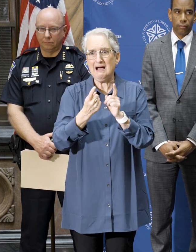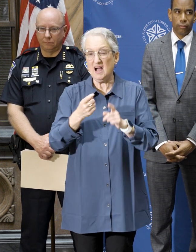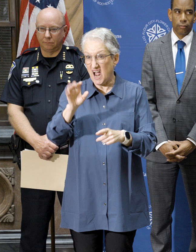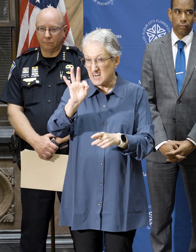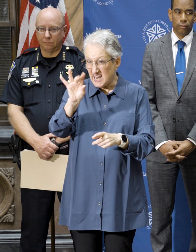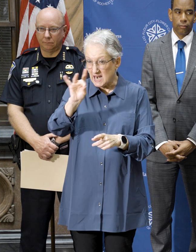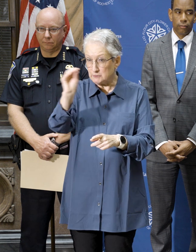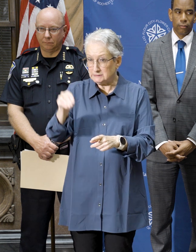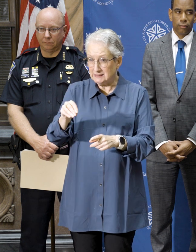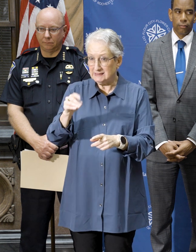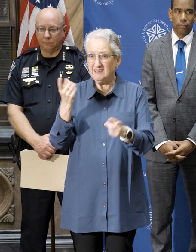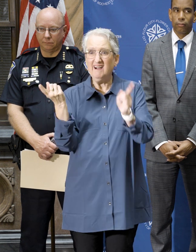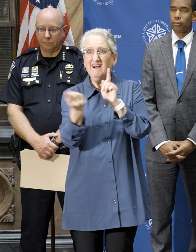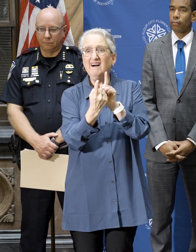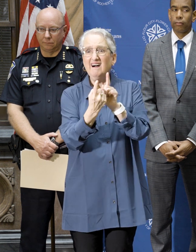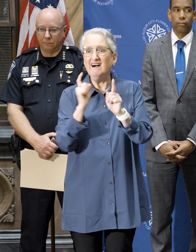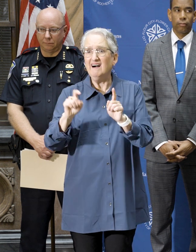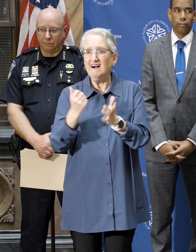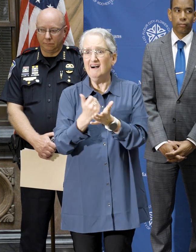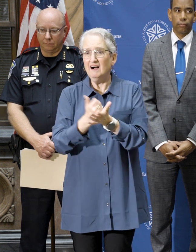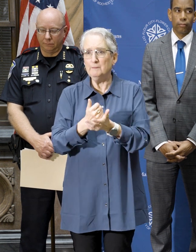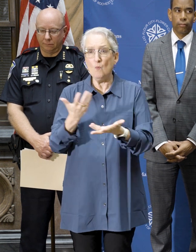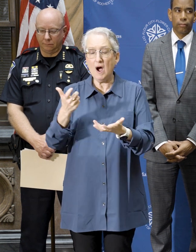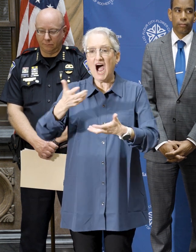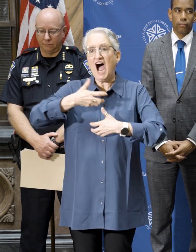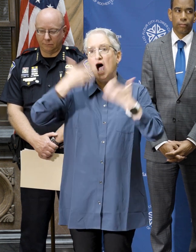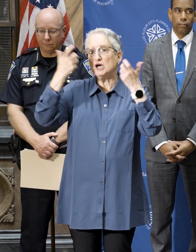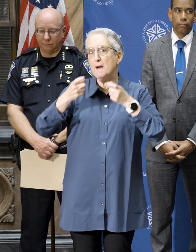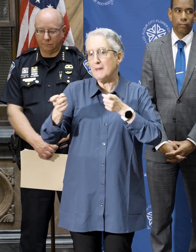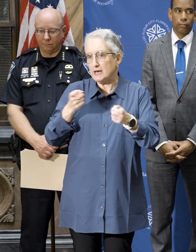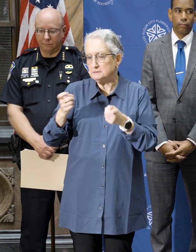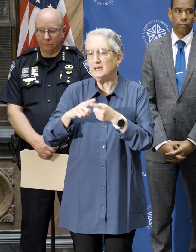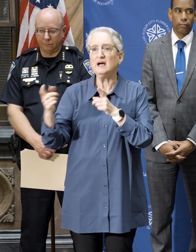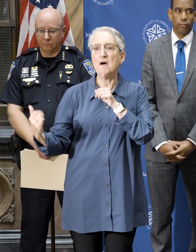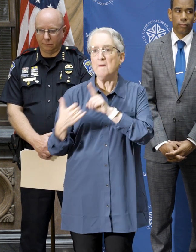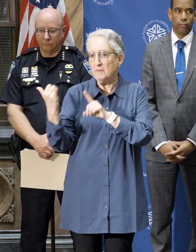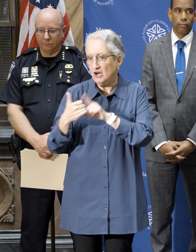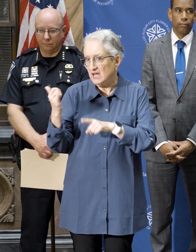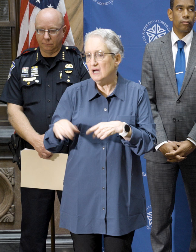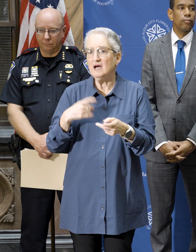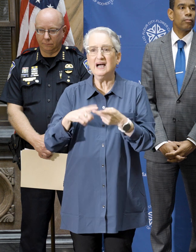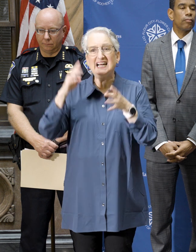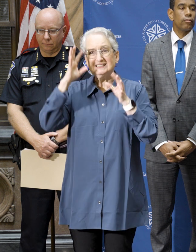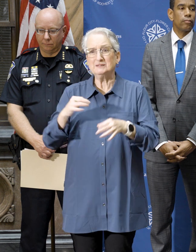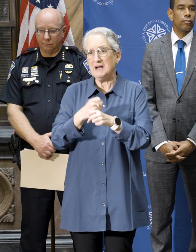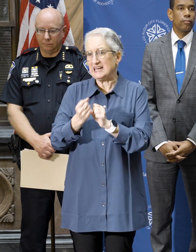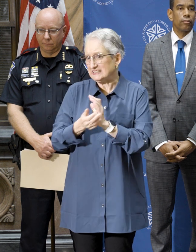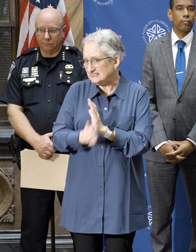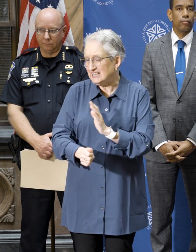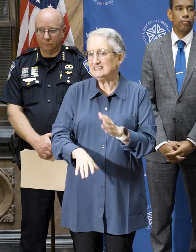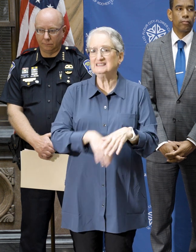bullying, relationships, and decision-making skills. Counselors have talked to the children whose parents struggle with